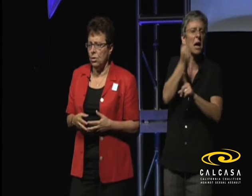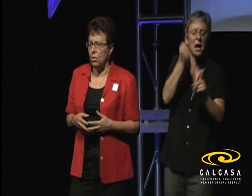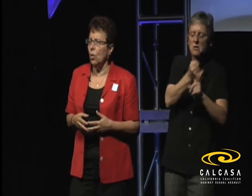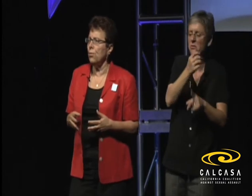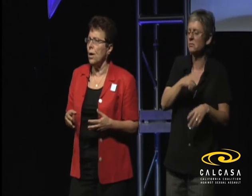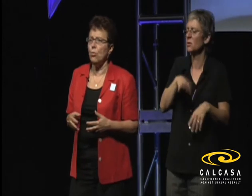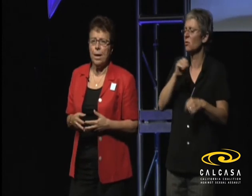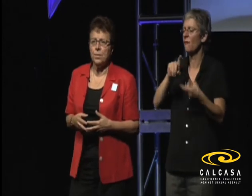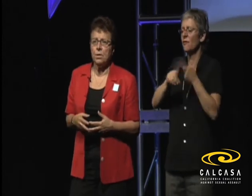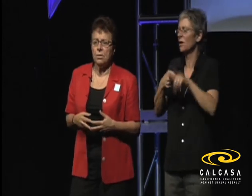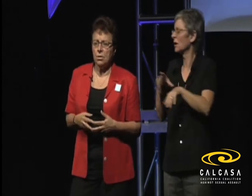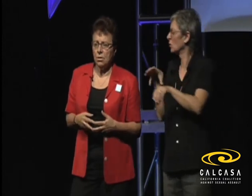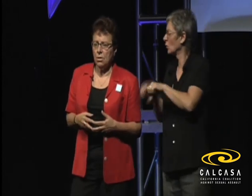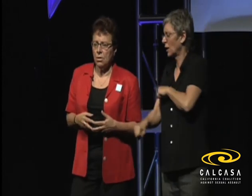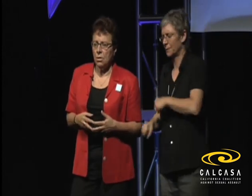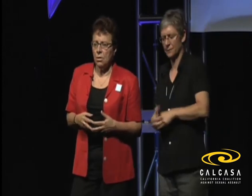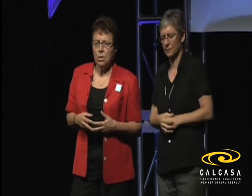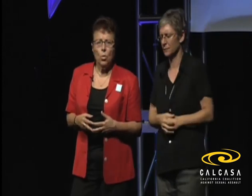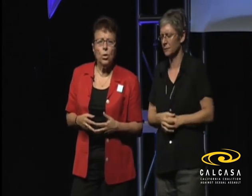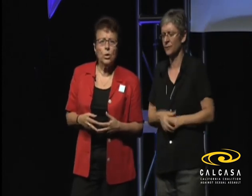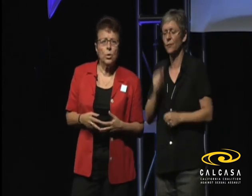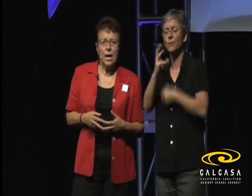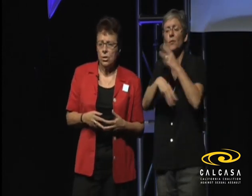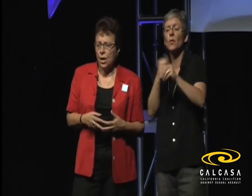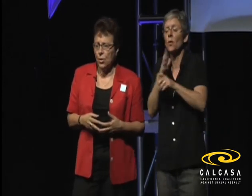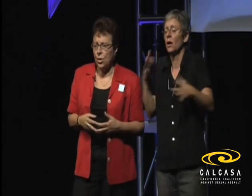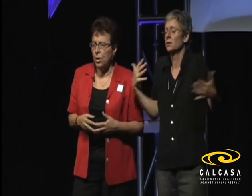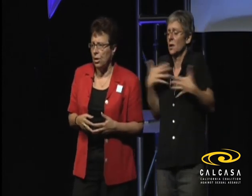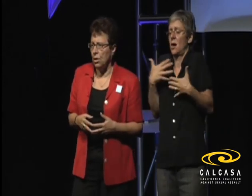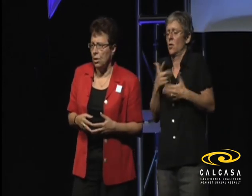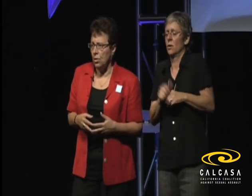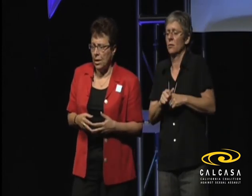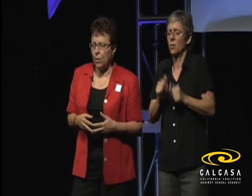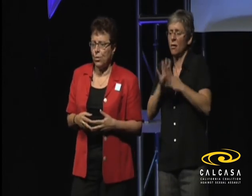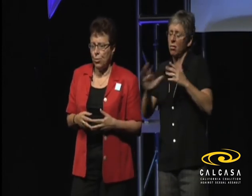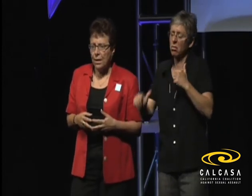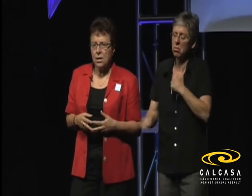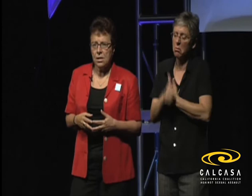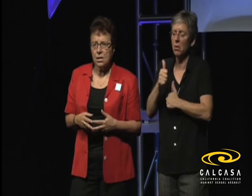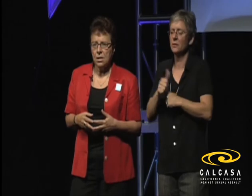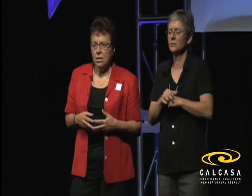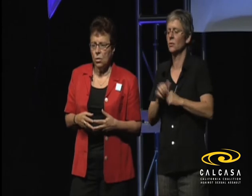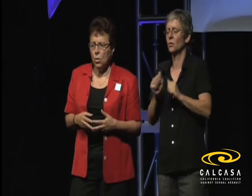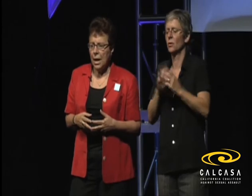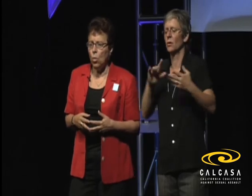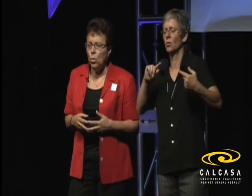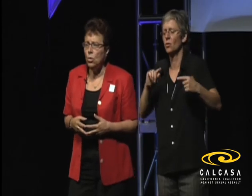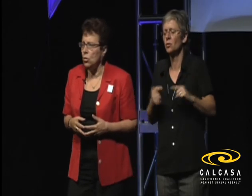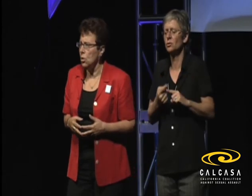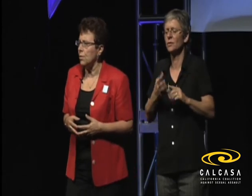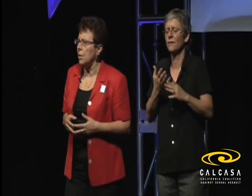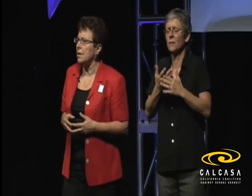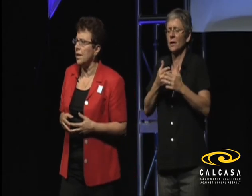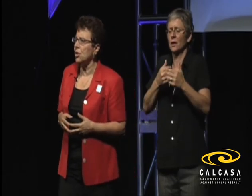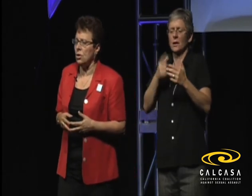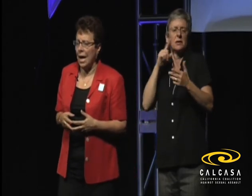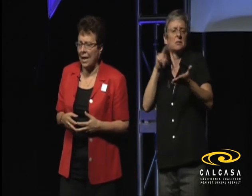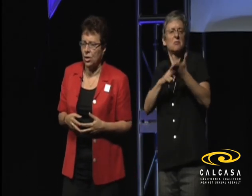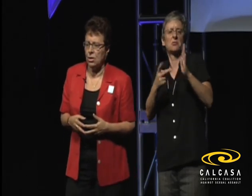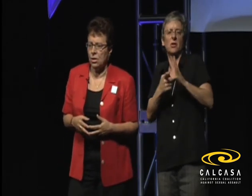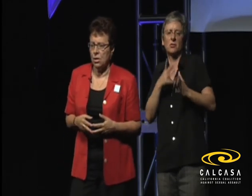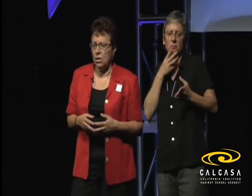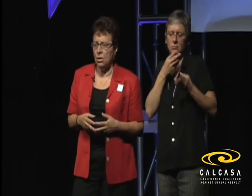battered, no friend raped. A world without terror, without threats, without wounds from